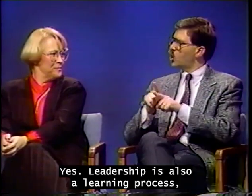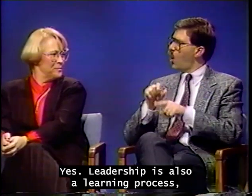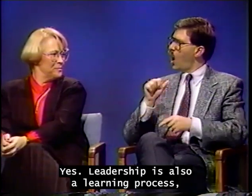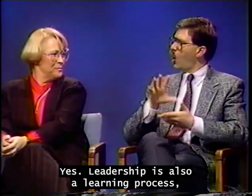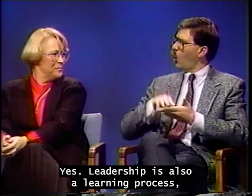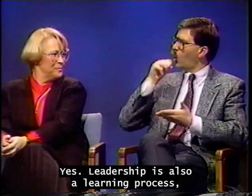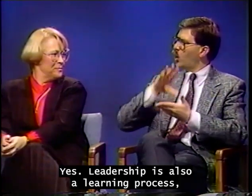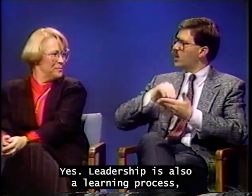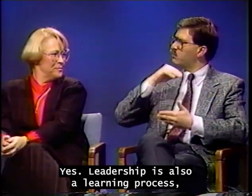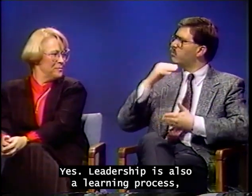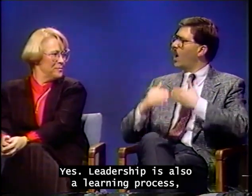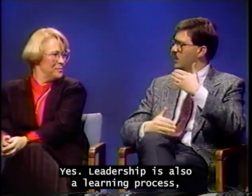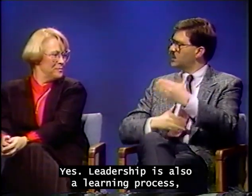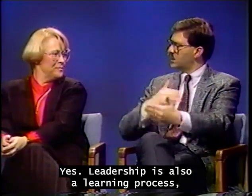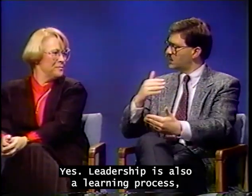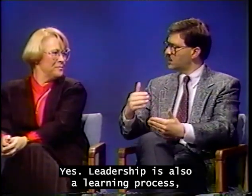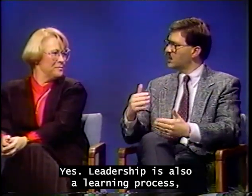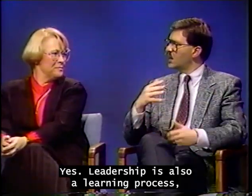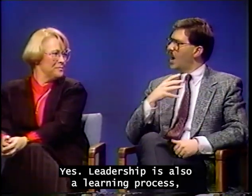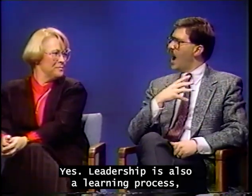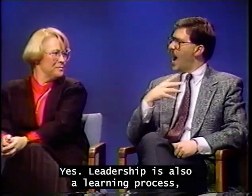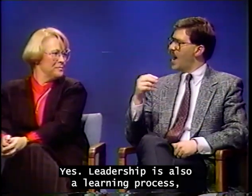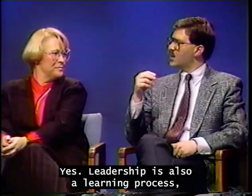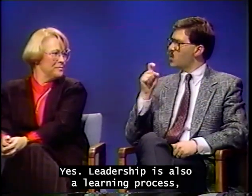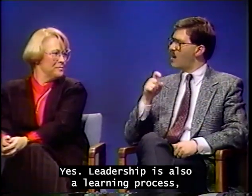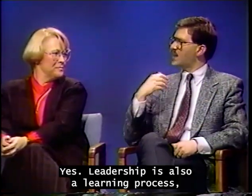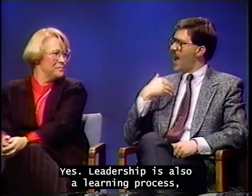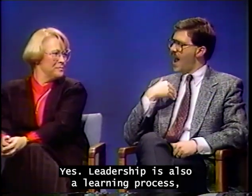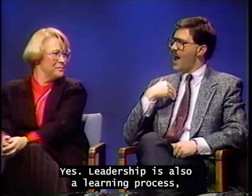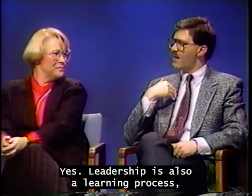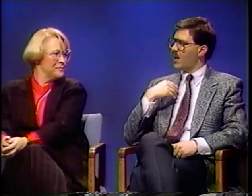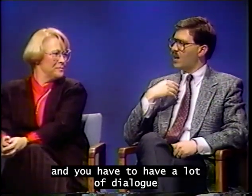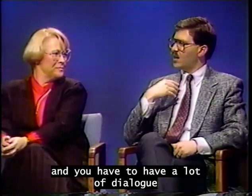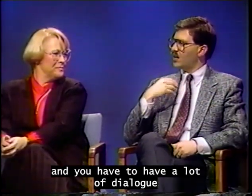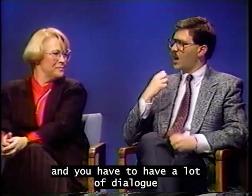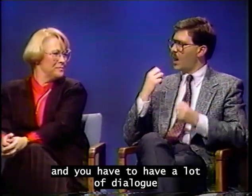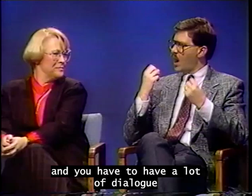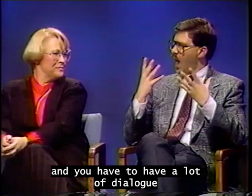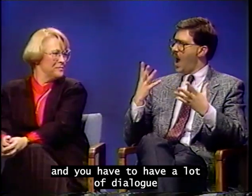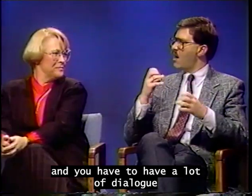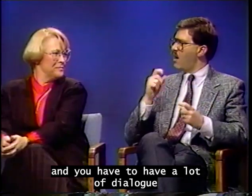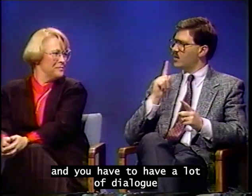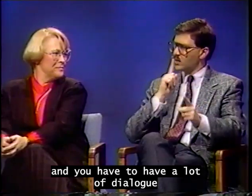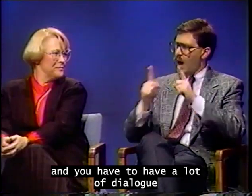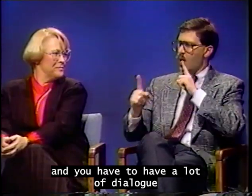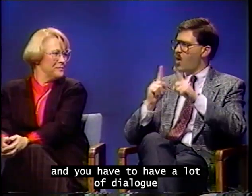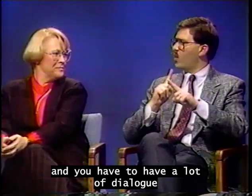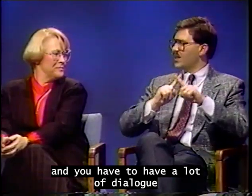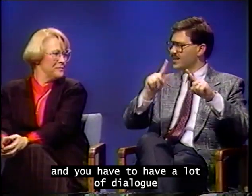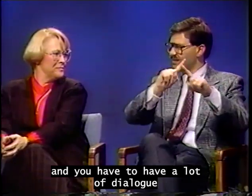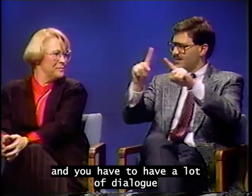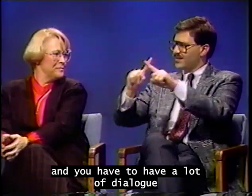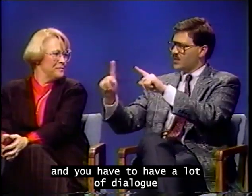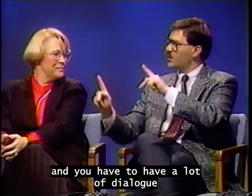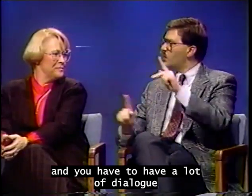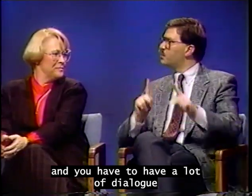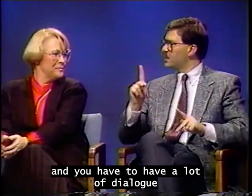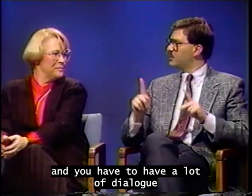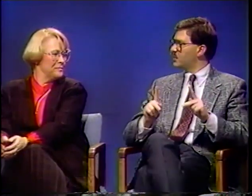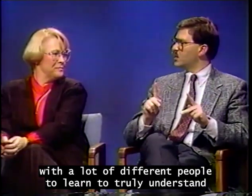Yes, leadership is also a learning process. And you have to have a lot of dialogue